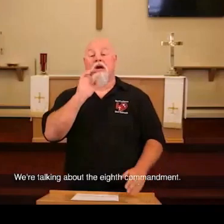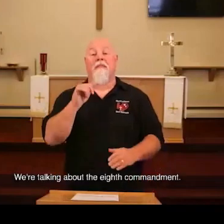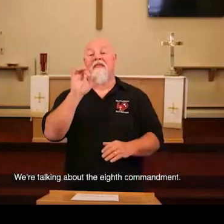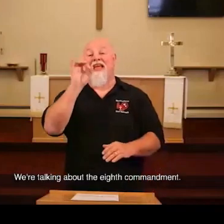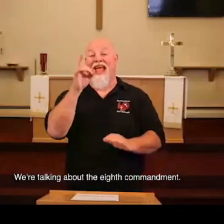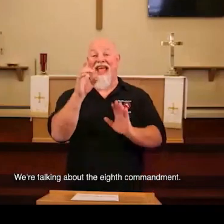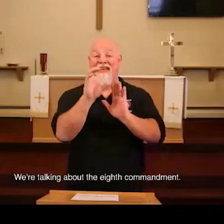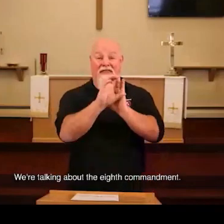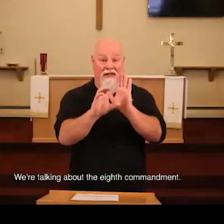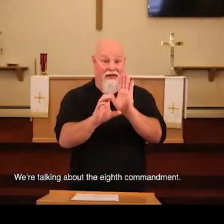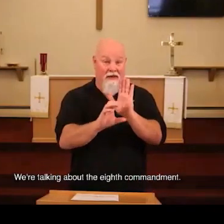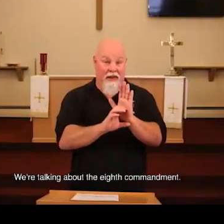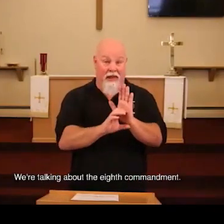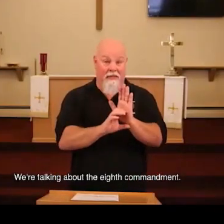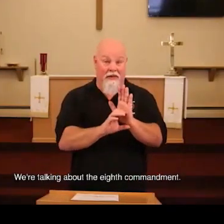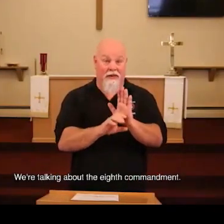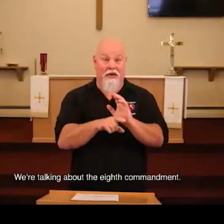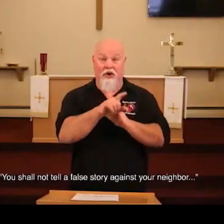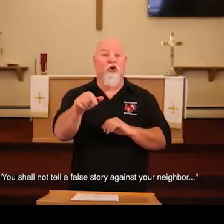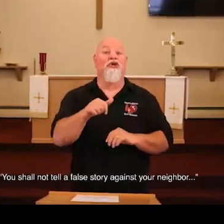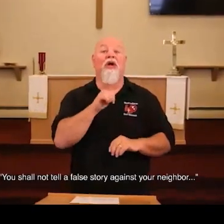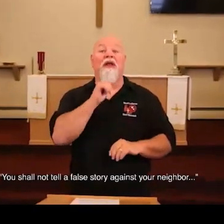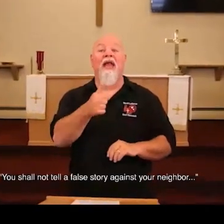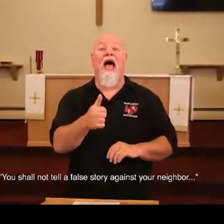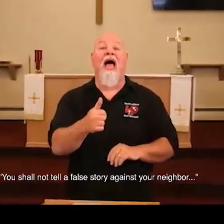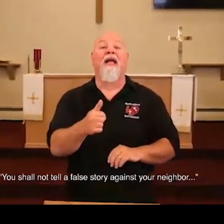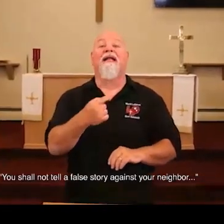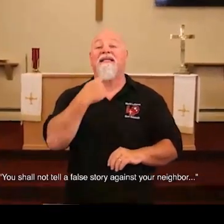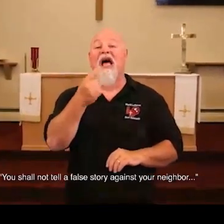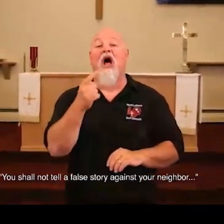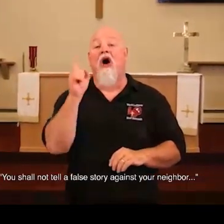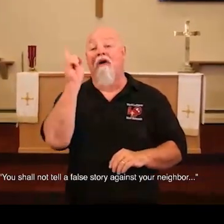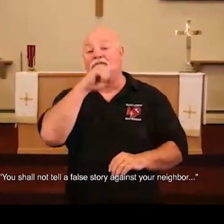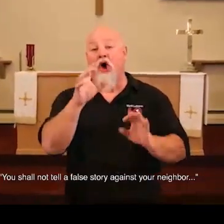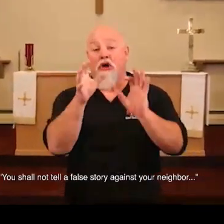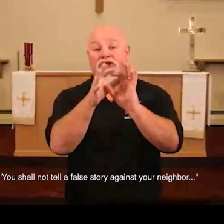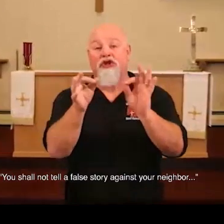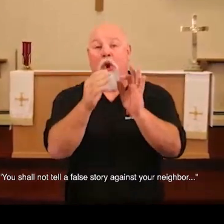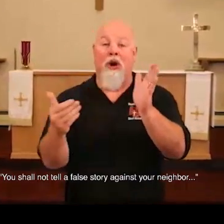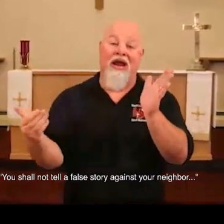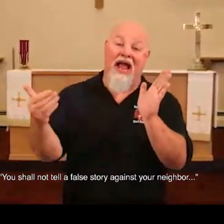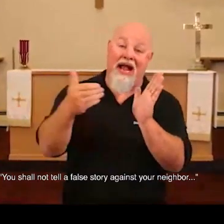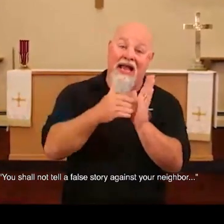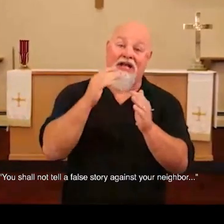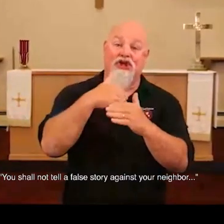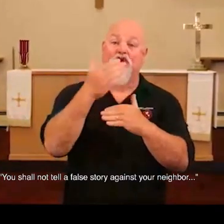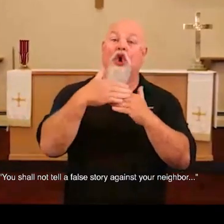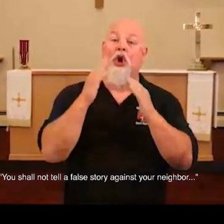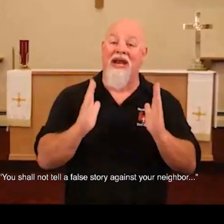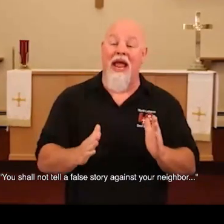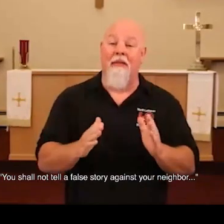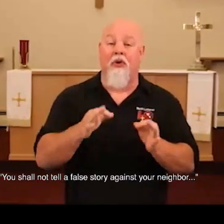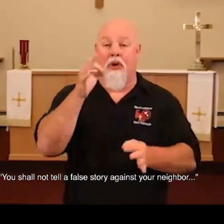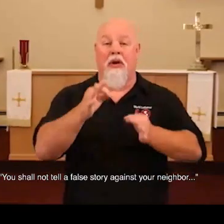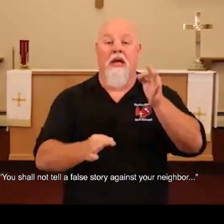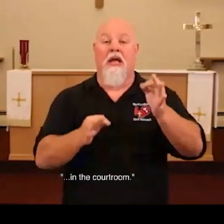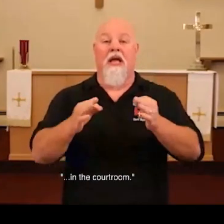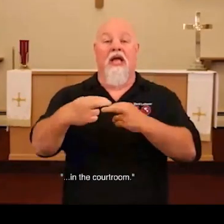Talking about the eighth commandment, you shall not tell a false story against your neighbor in